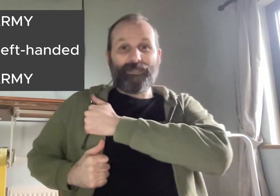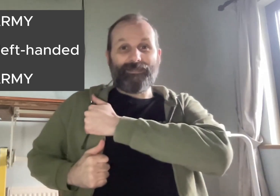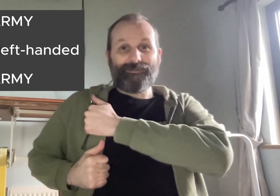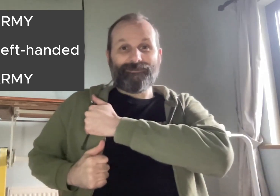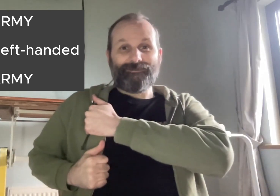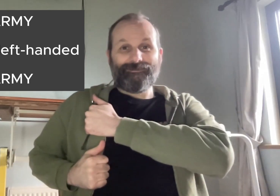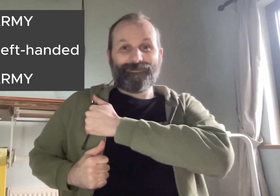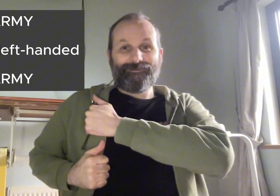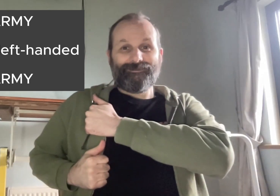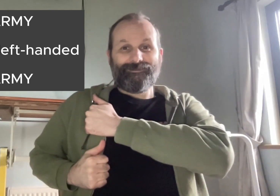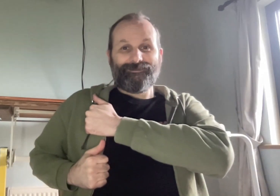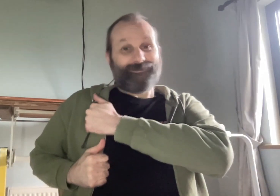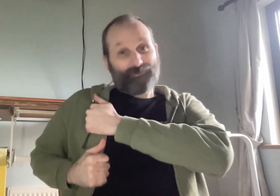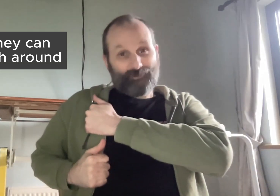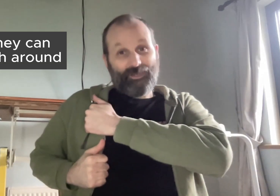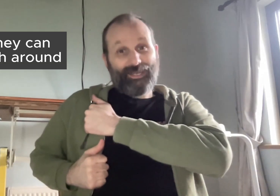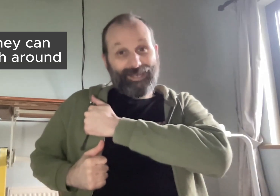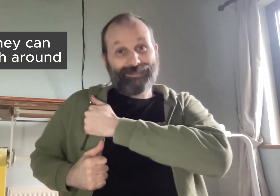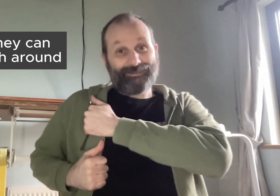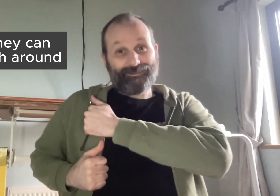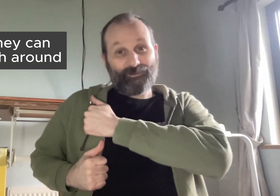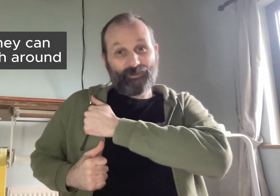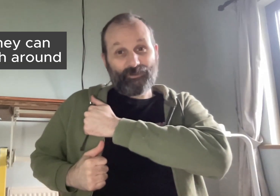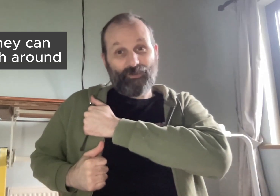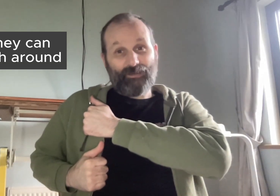army. So they can switch